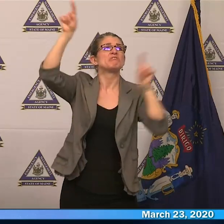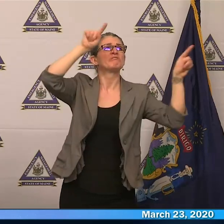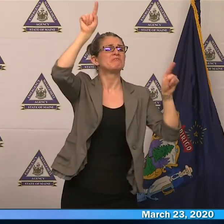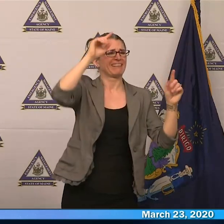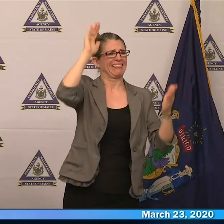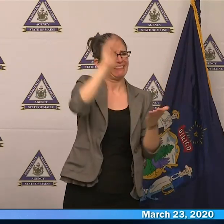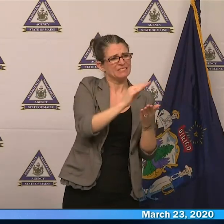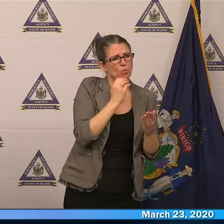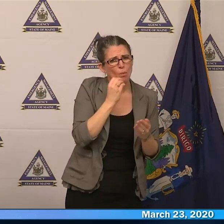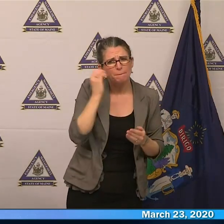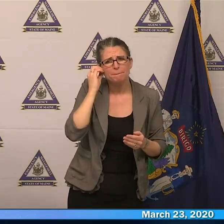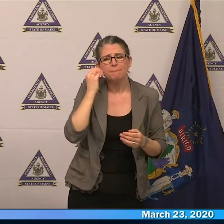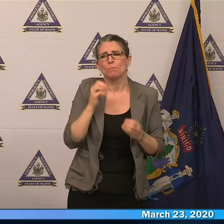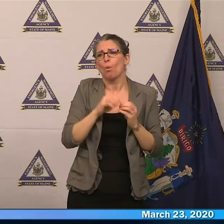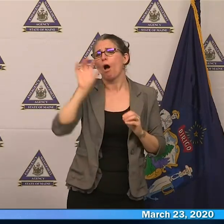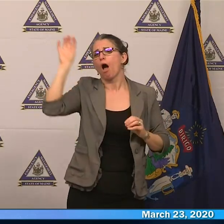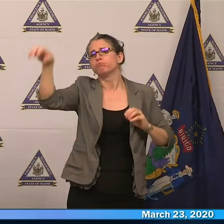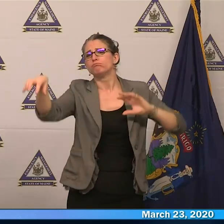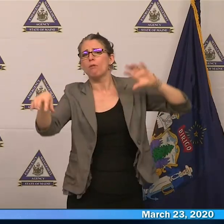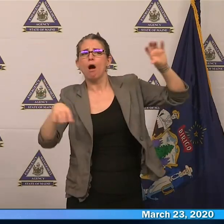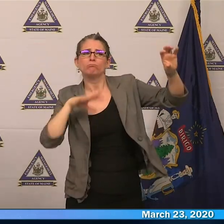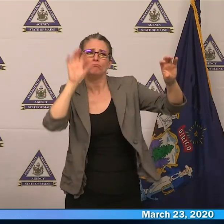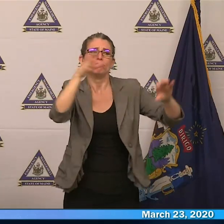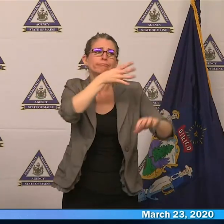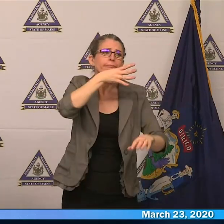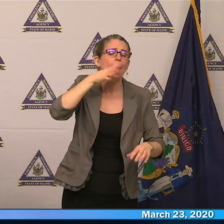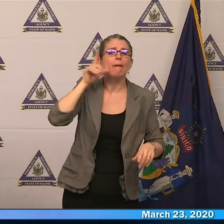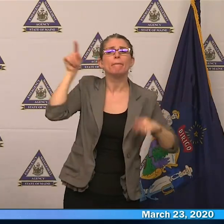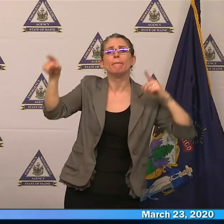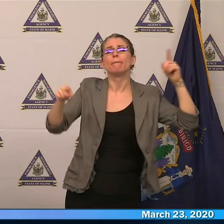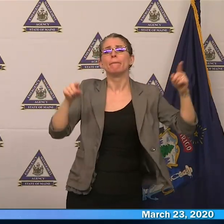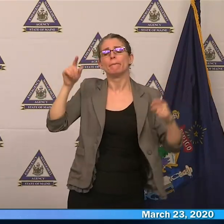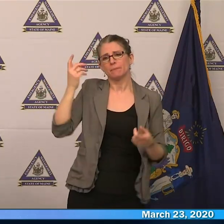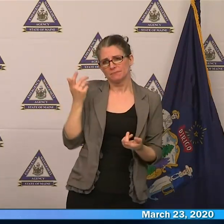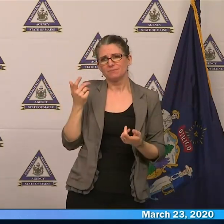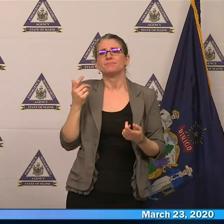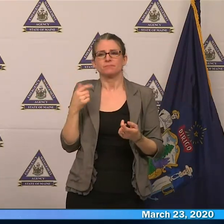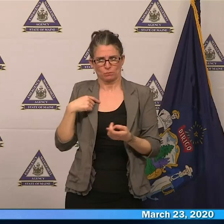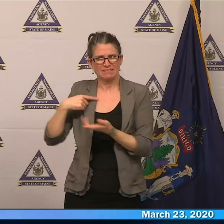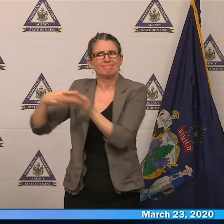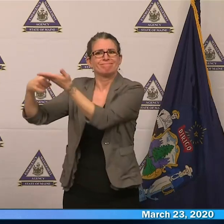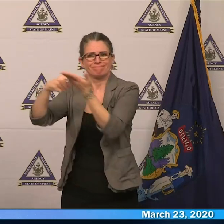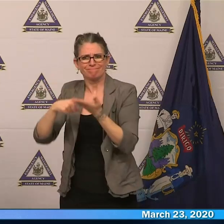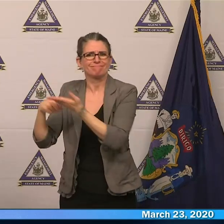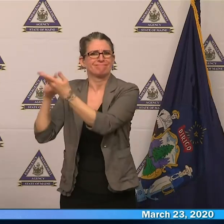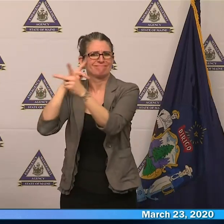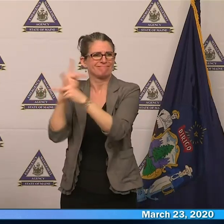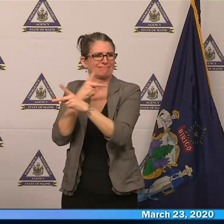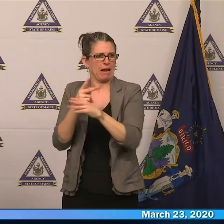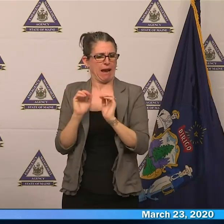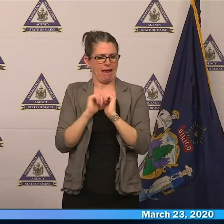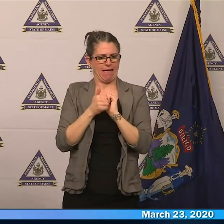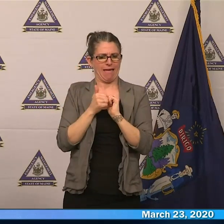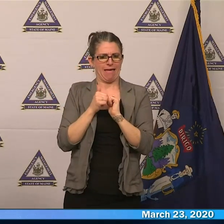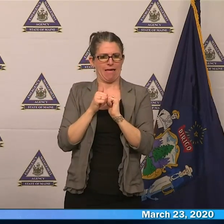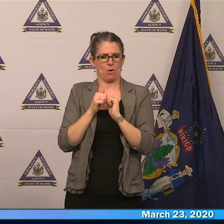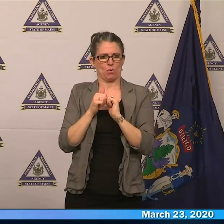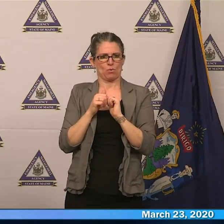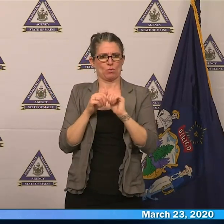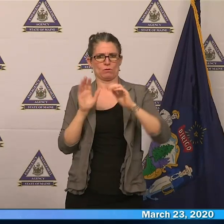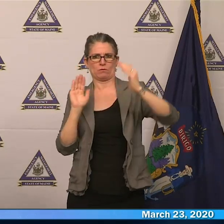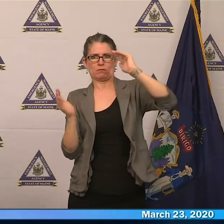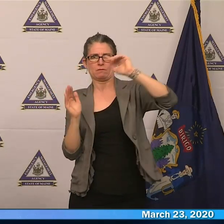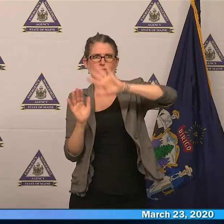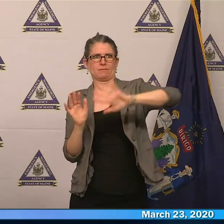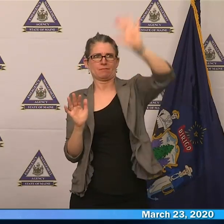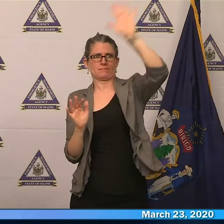they should be enacted, any possible implications of those orders on, say, the blood supply, as well as whether the actions